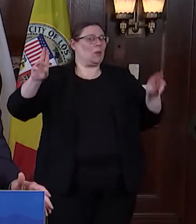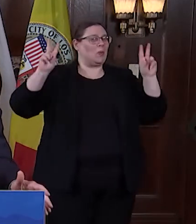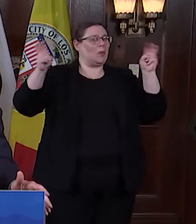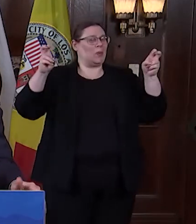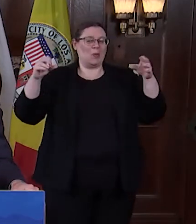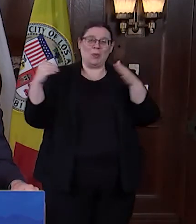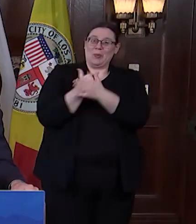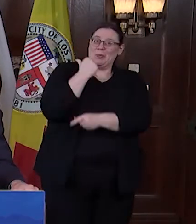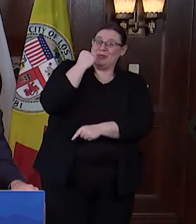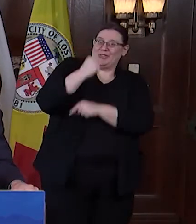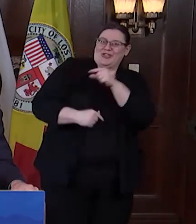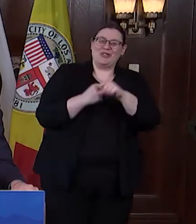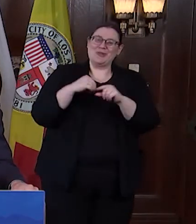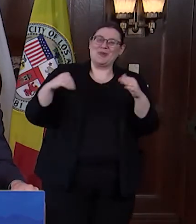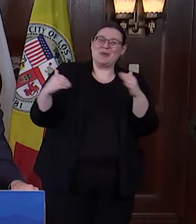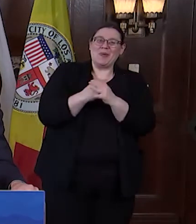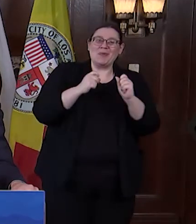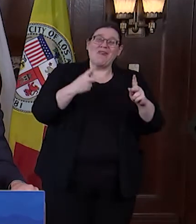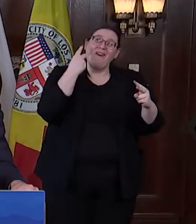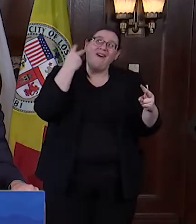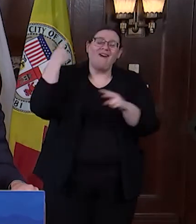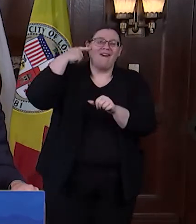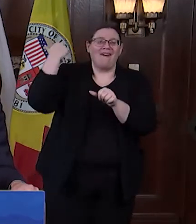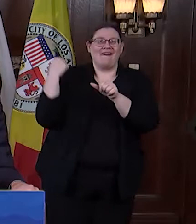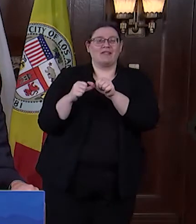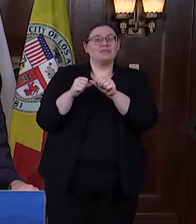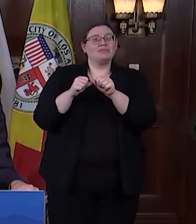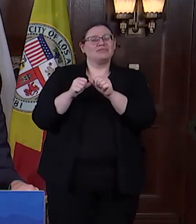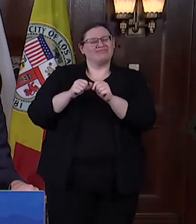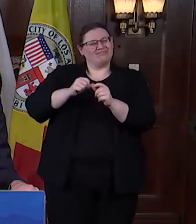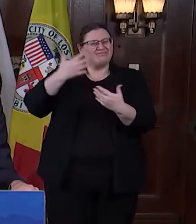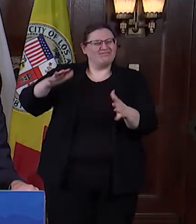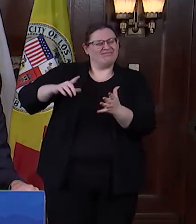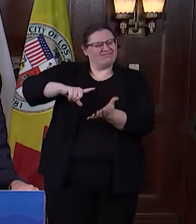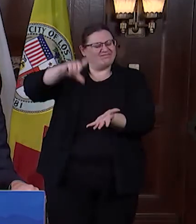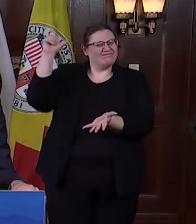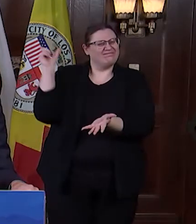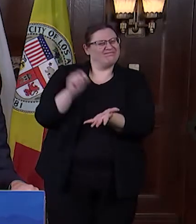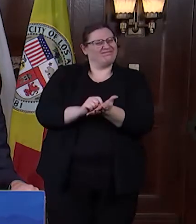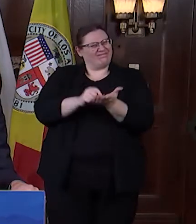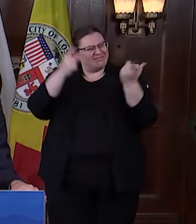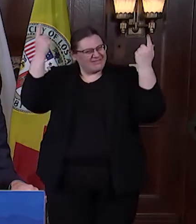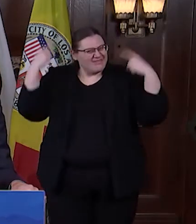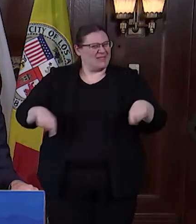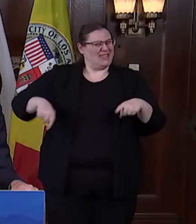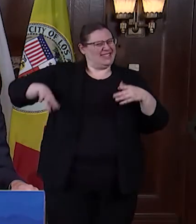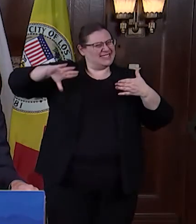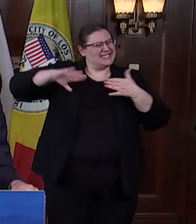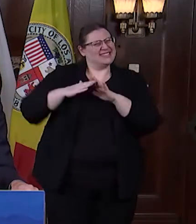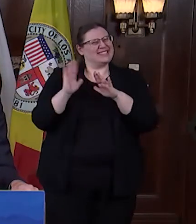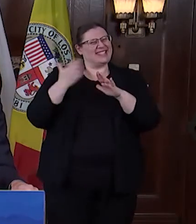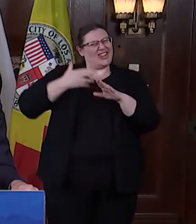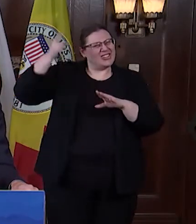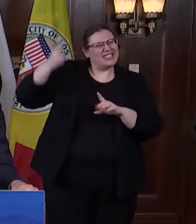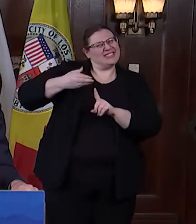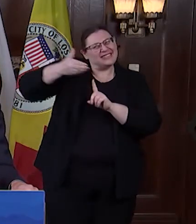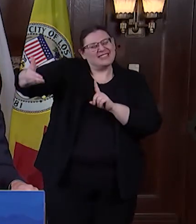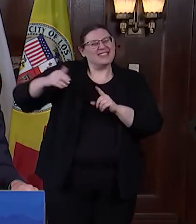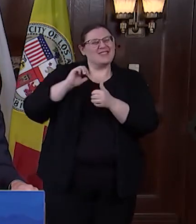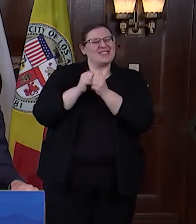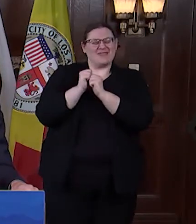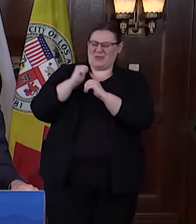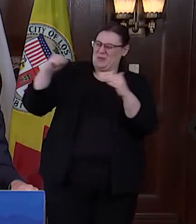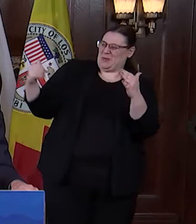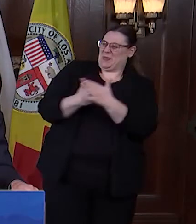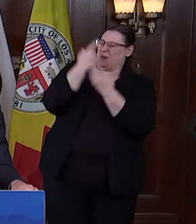generation a new set of memories, wrote their chapter in the fabled book of this city and our sports franchises and